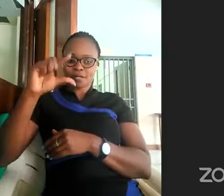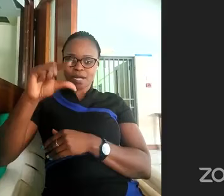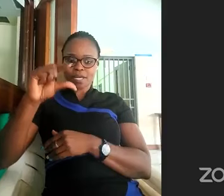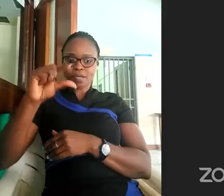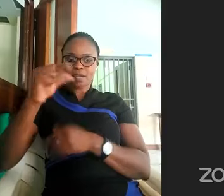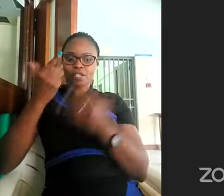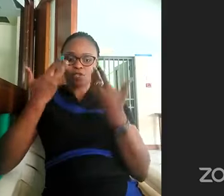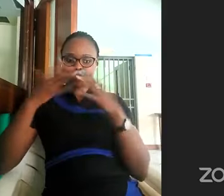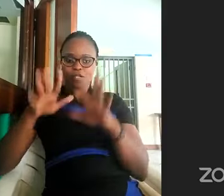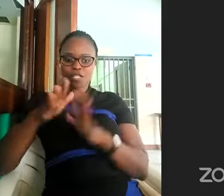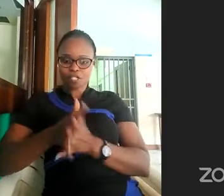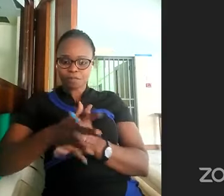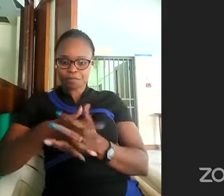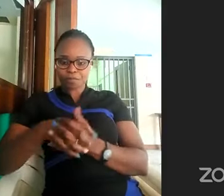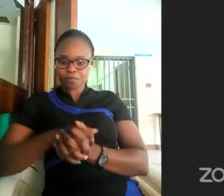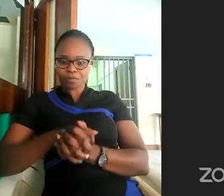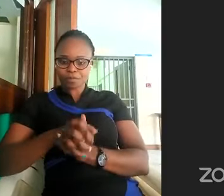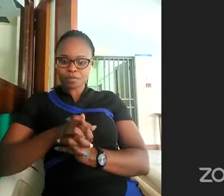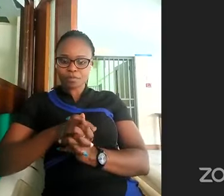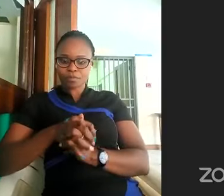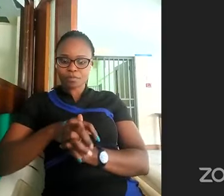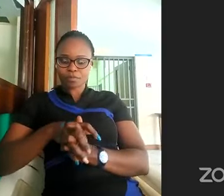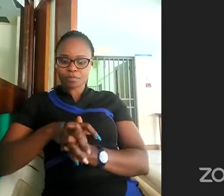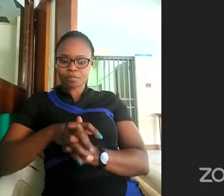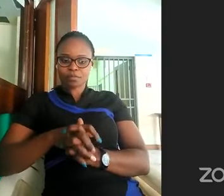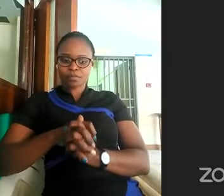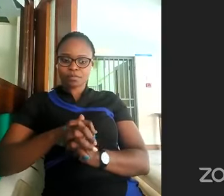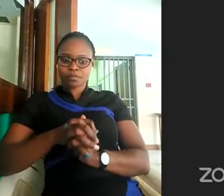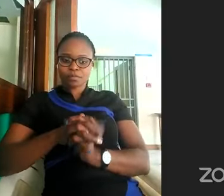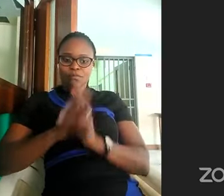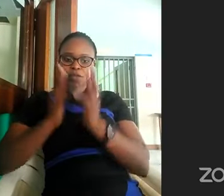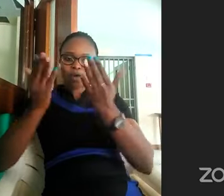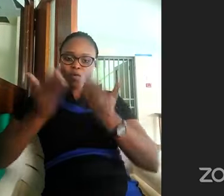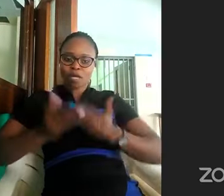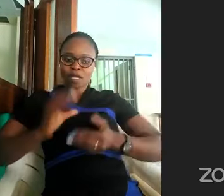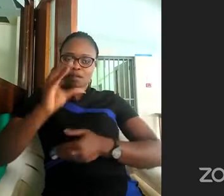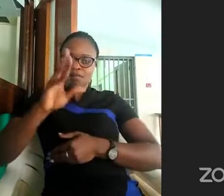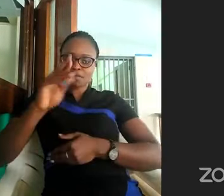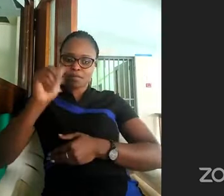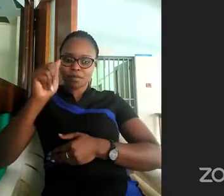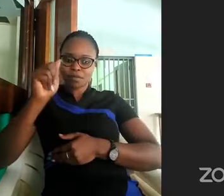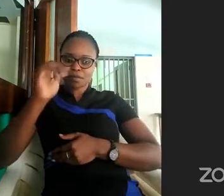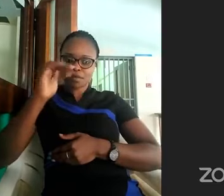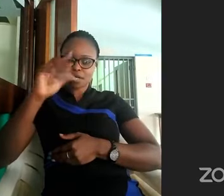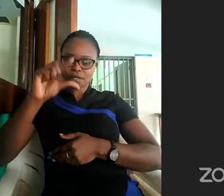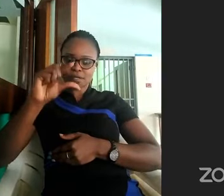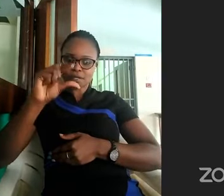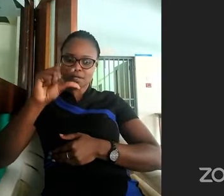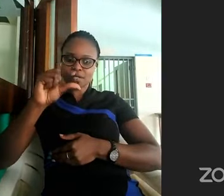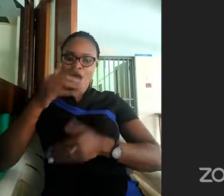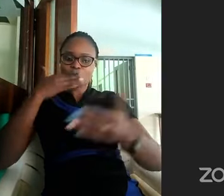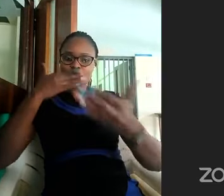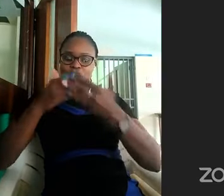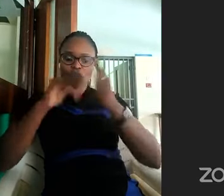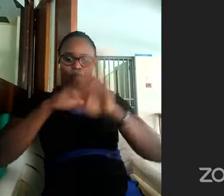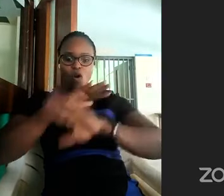you. Craig, welcome. Thank you. Thank you all. I am here on behalf of our